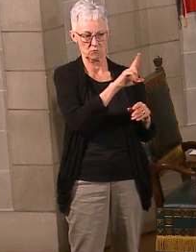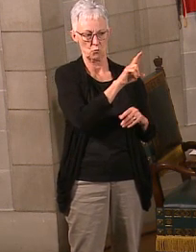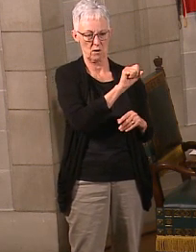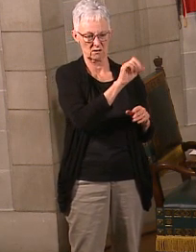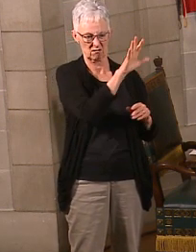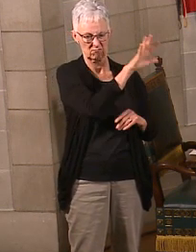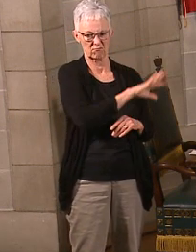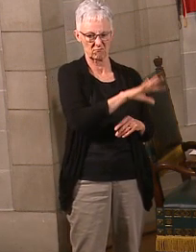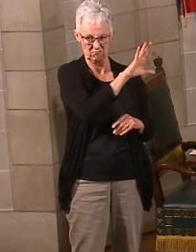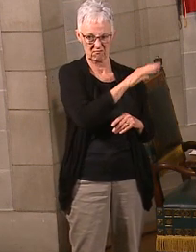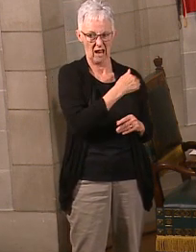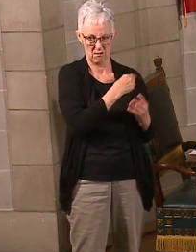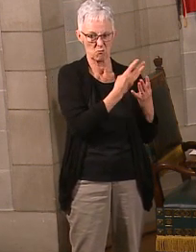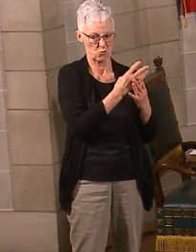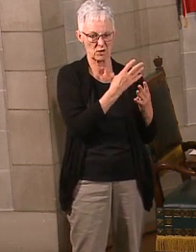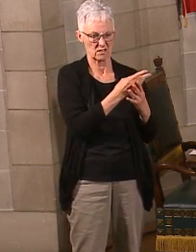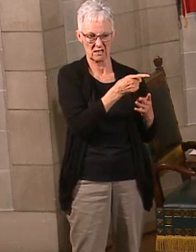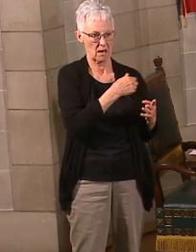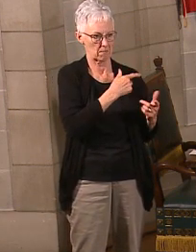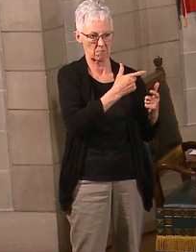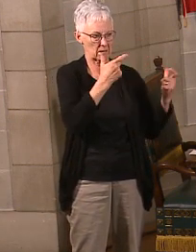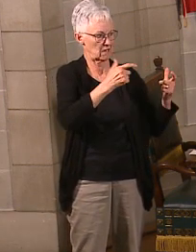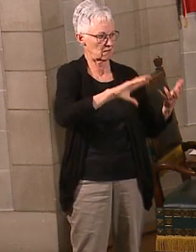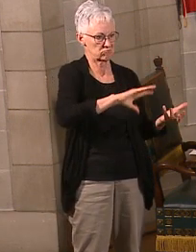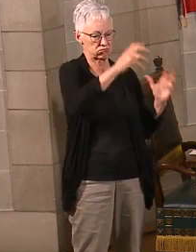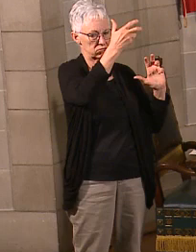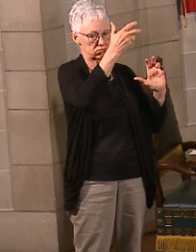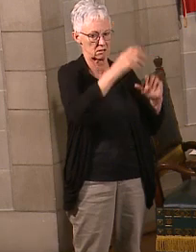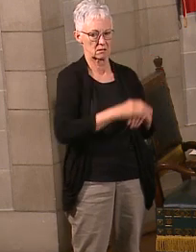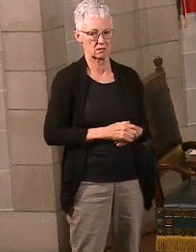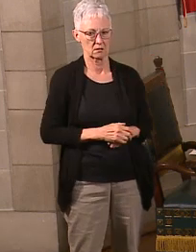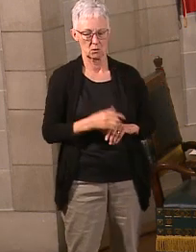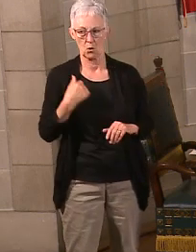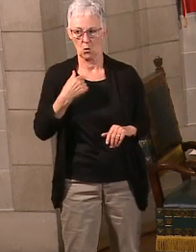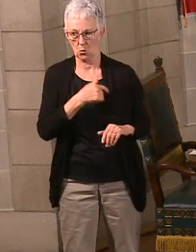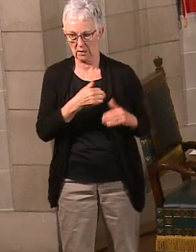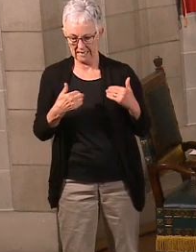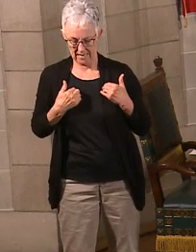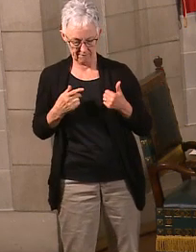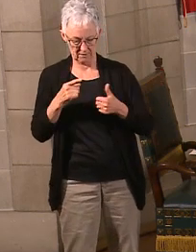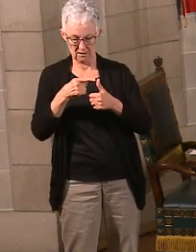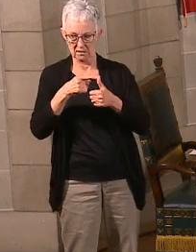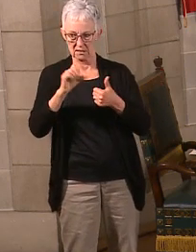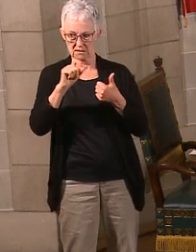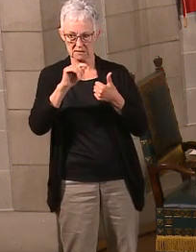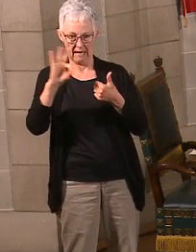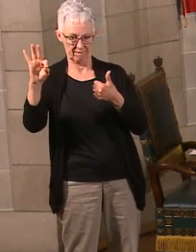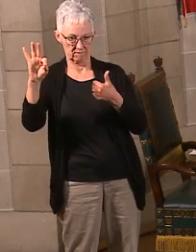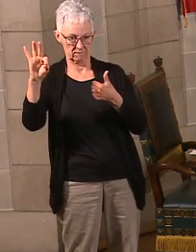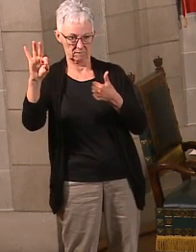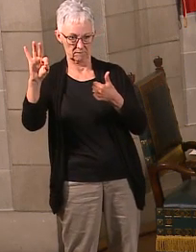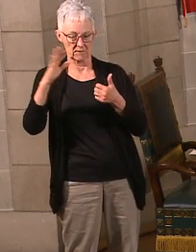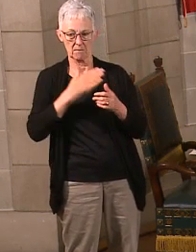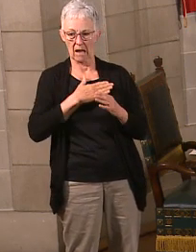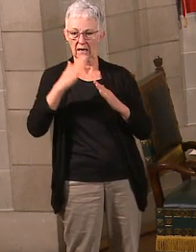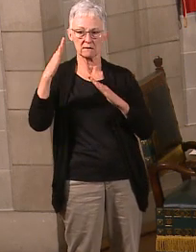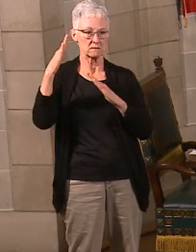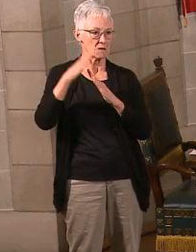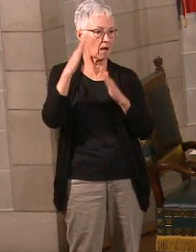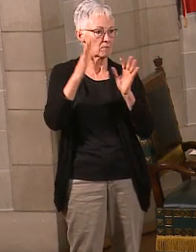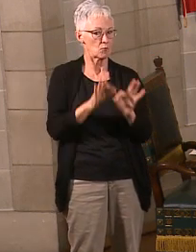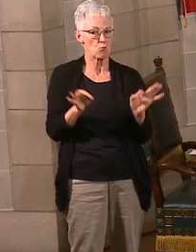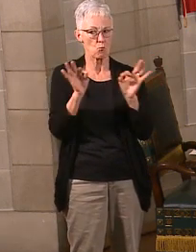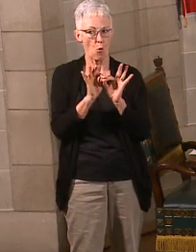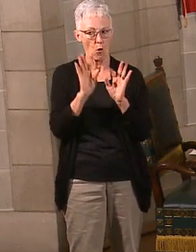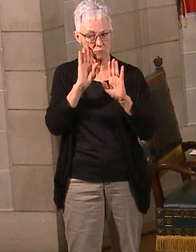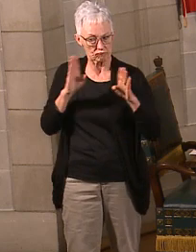also, we have a lot of stakeholders. I have staff. Number one, it's always my top stakeholder. They've got to